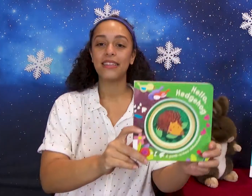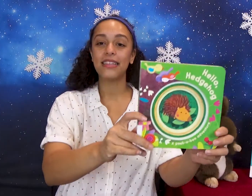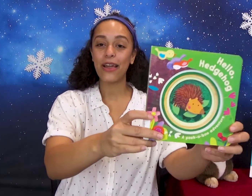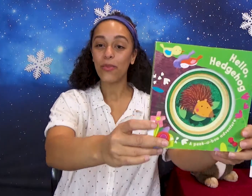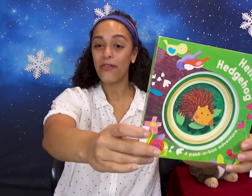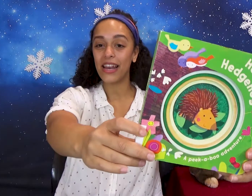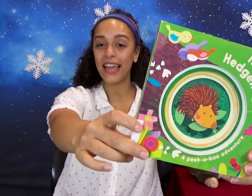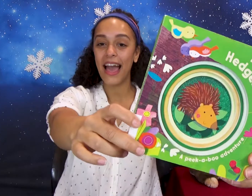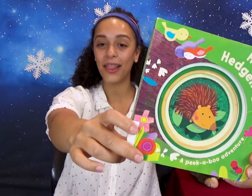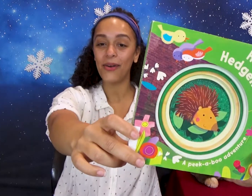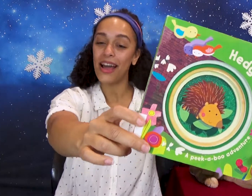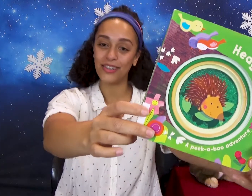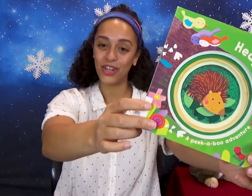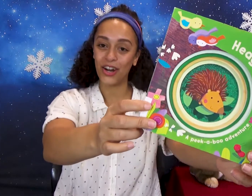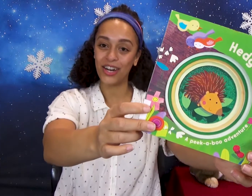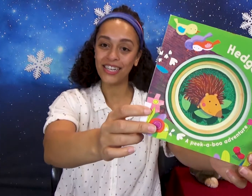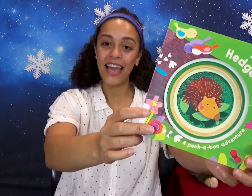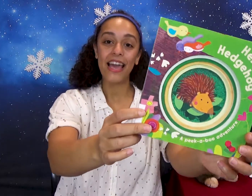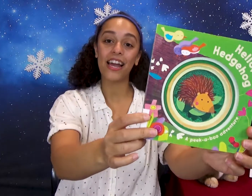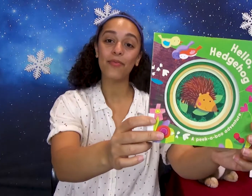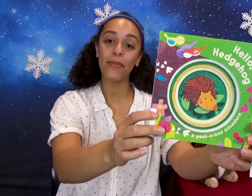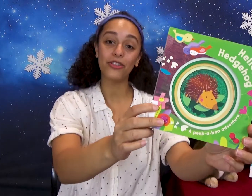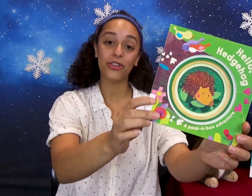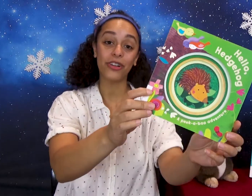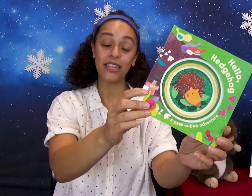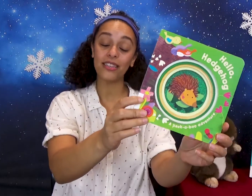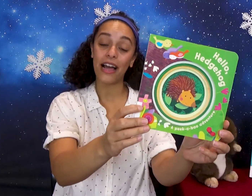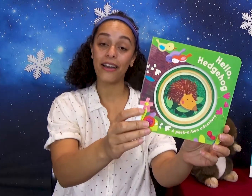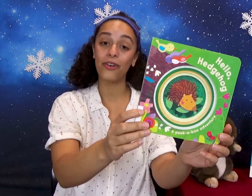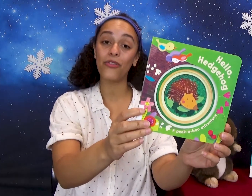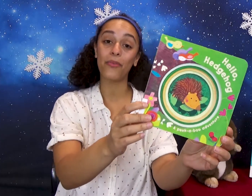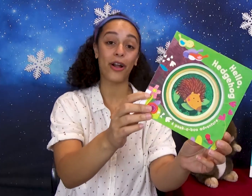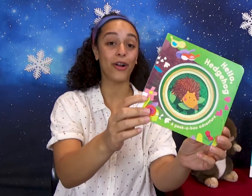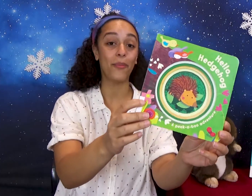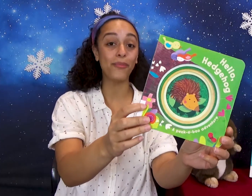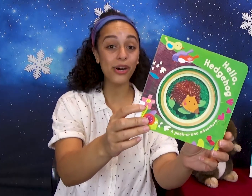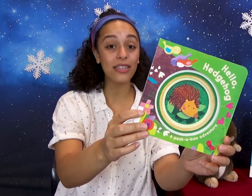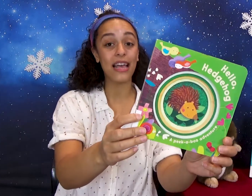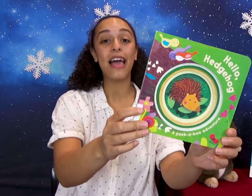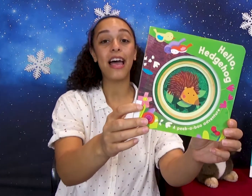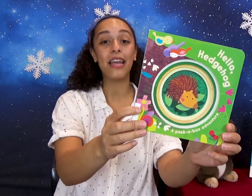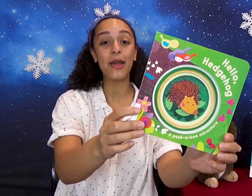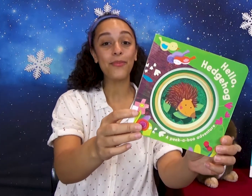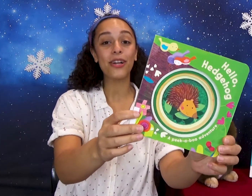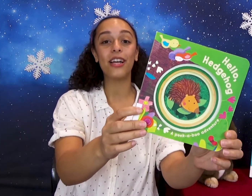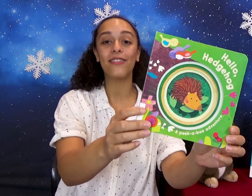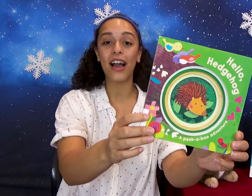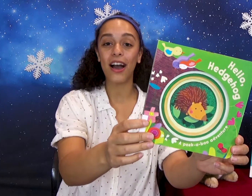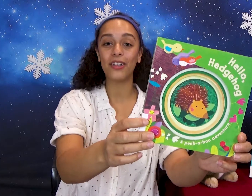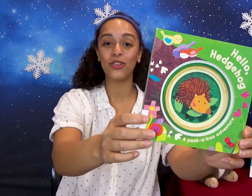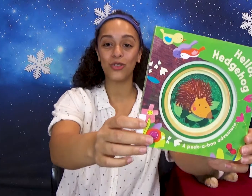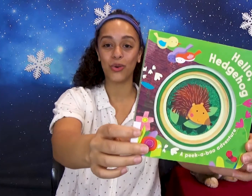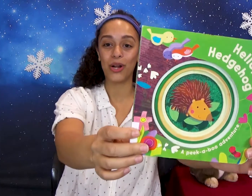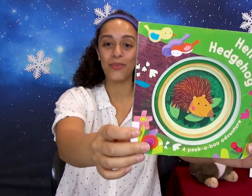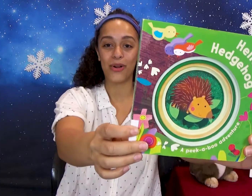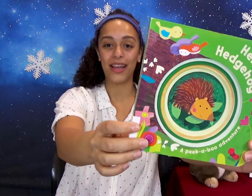Today we'll be reading Hello, Hedgehog, and I have permission to read this title from Paragon Books, an imprint of Cottage Door Press.